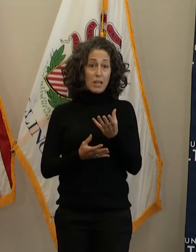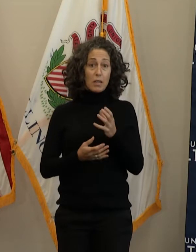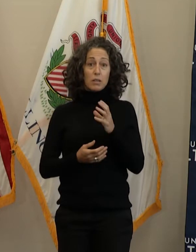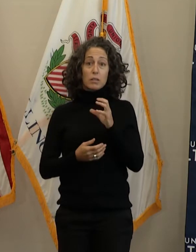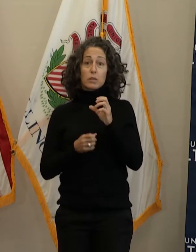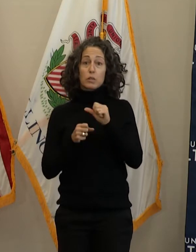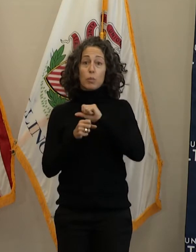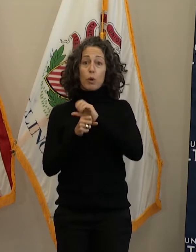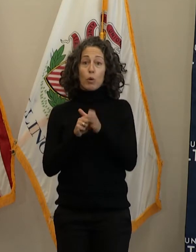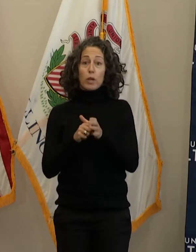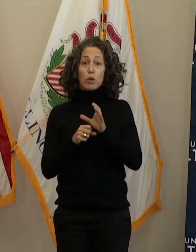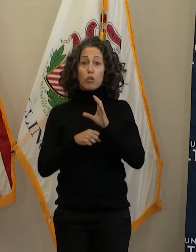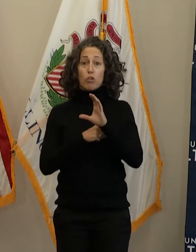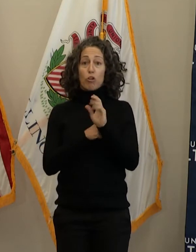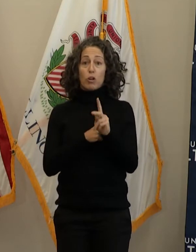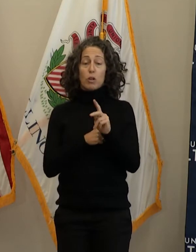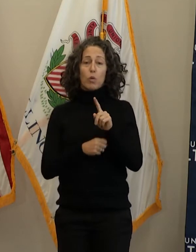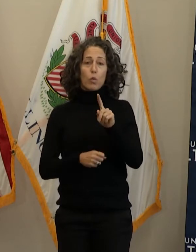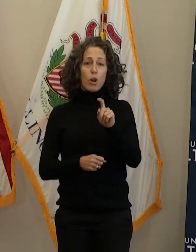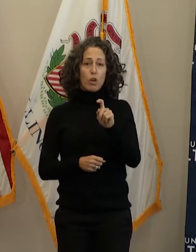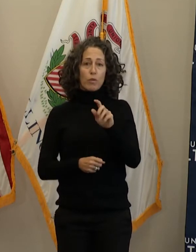seen